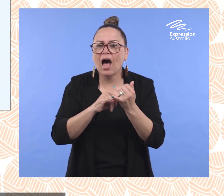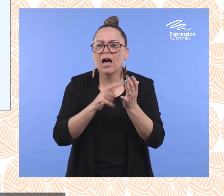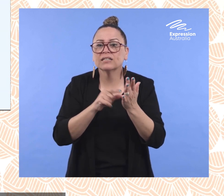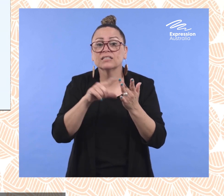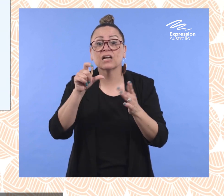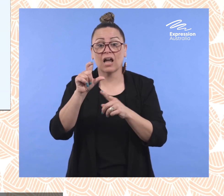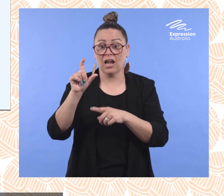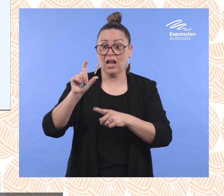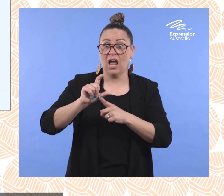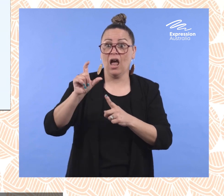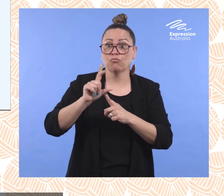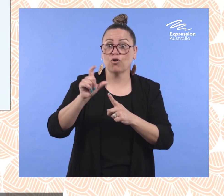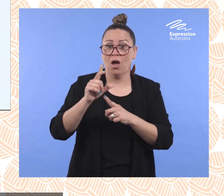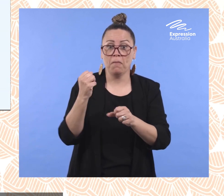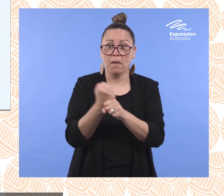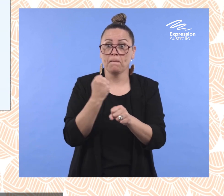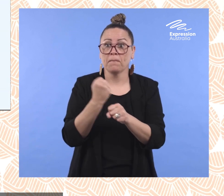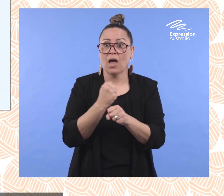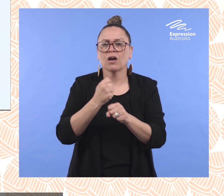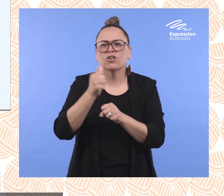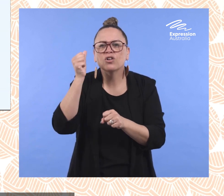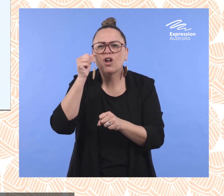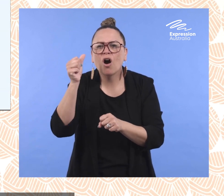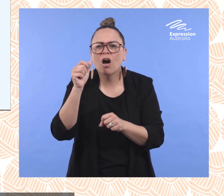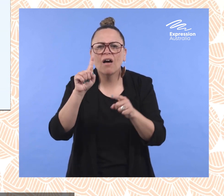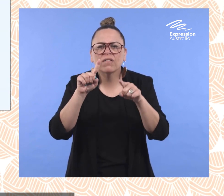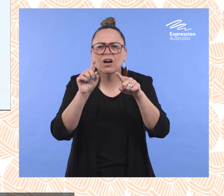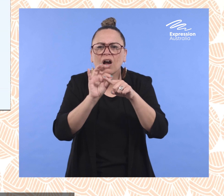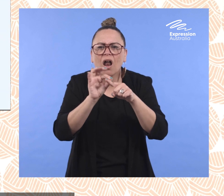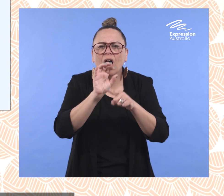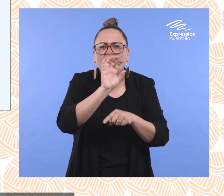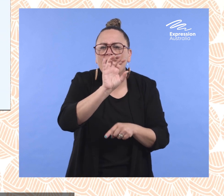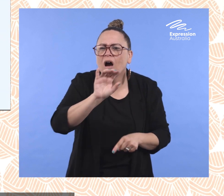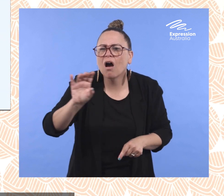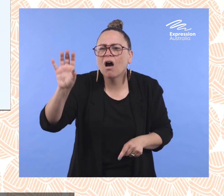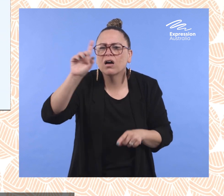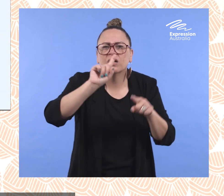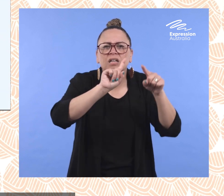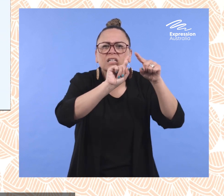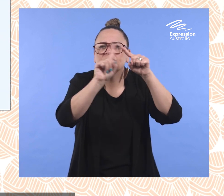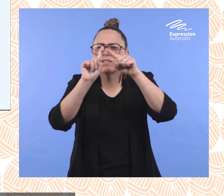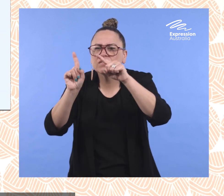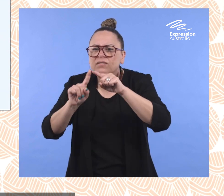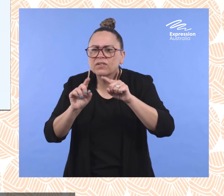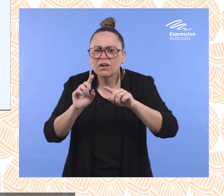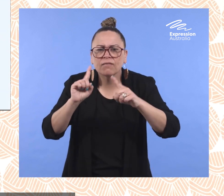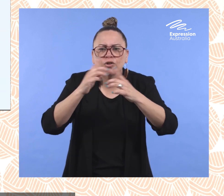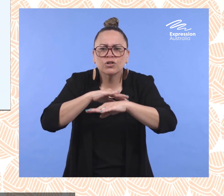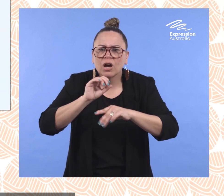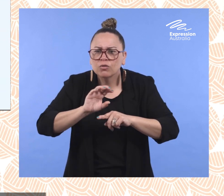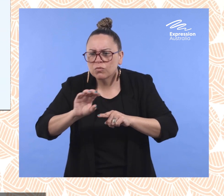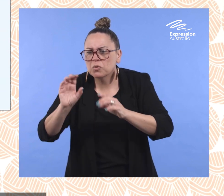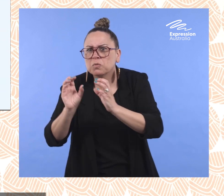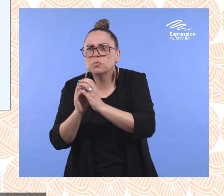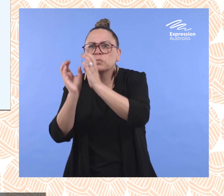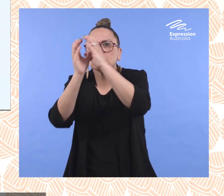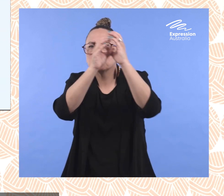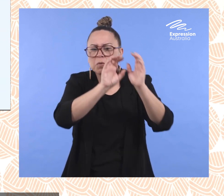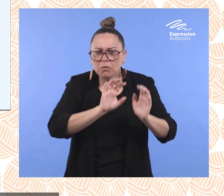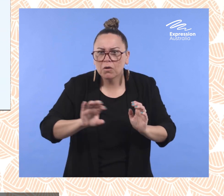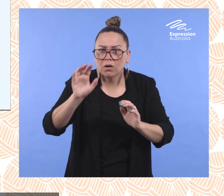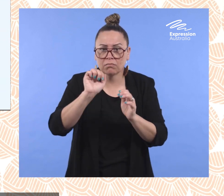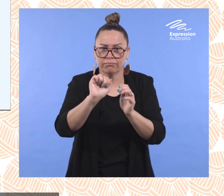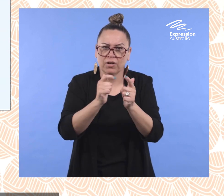wonderful patchwork quilt of colours represents a separate Indigenous nation, each with their own language, their own